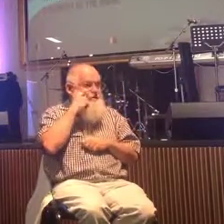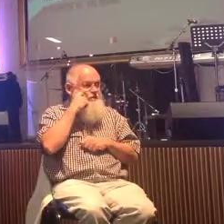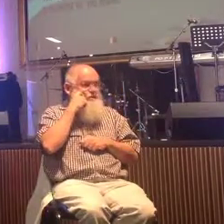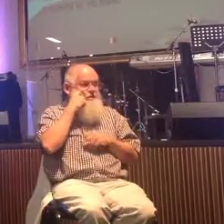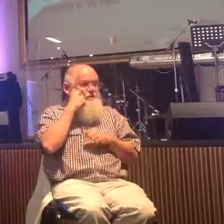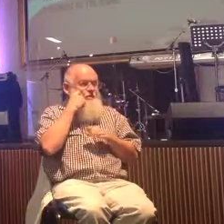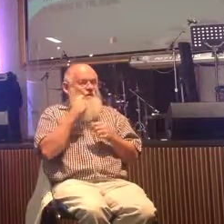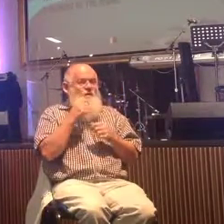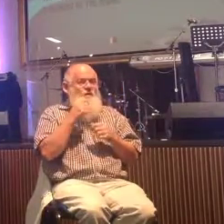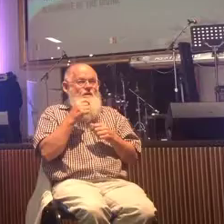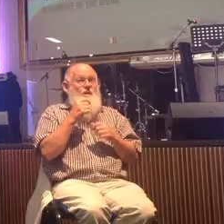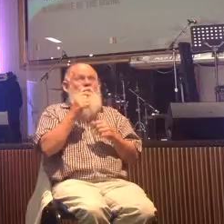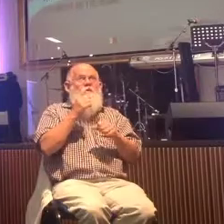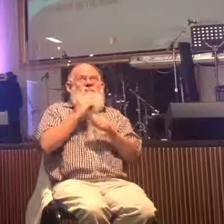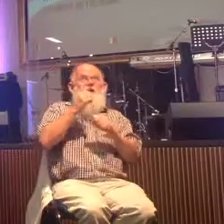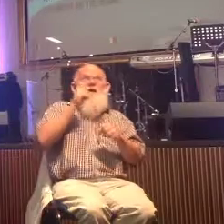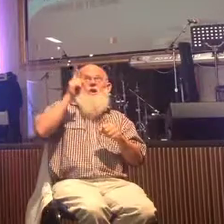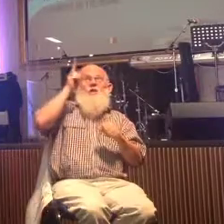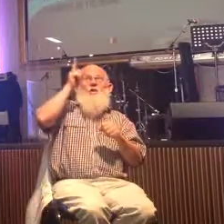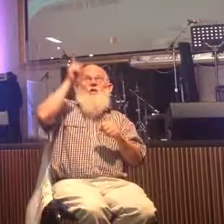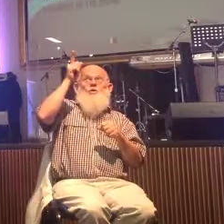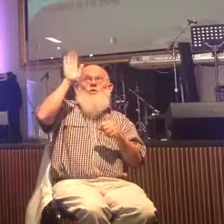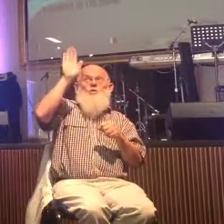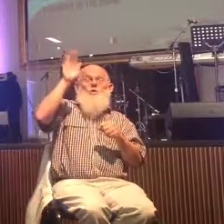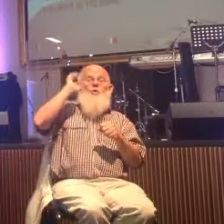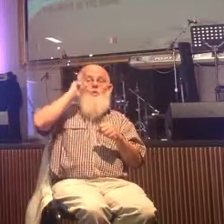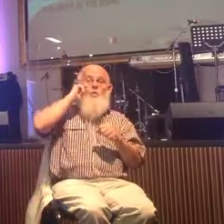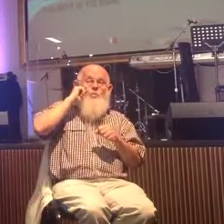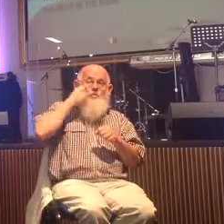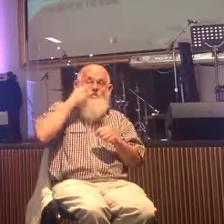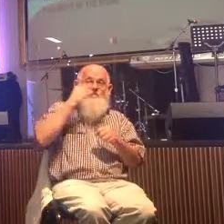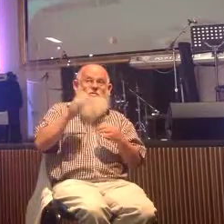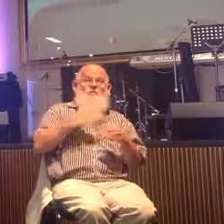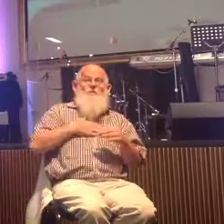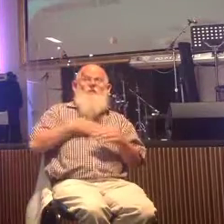Your word, not mine, is a place where we find transformation.